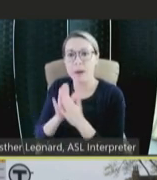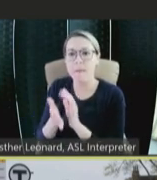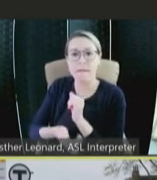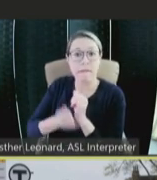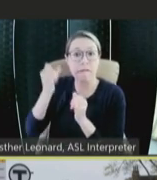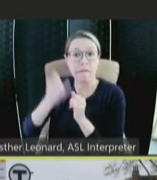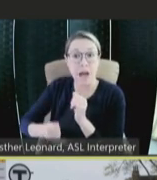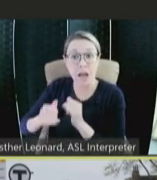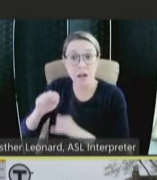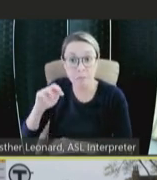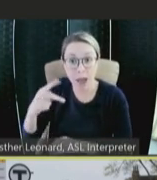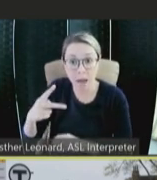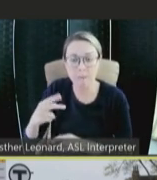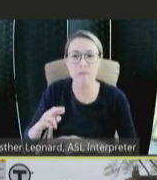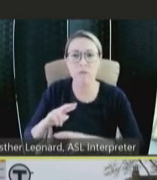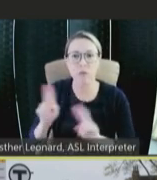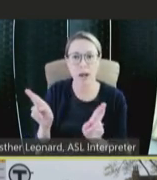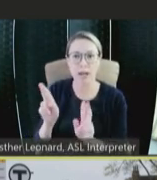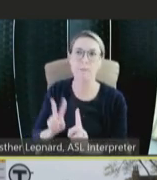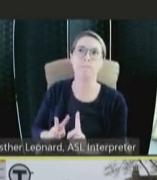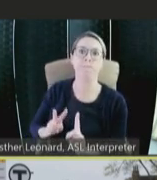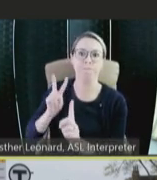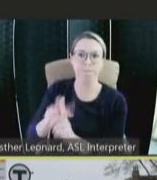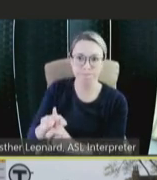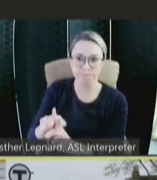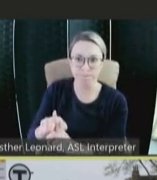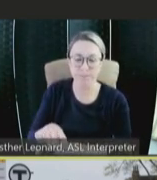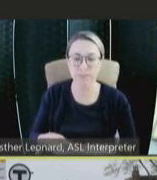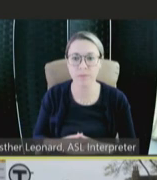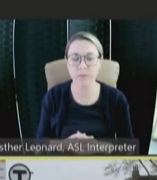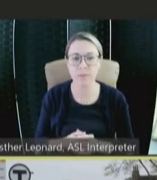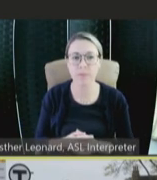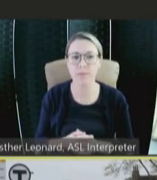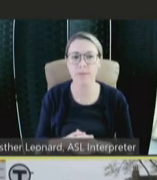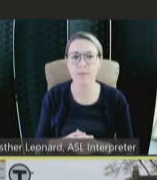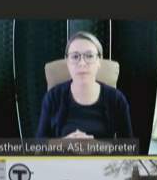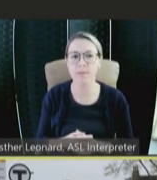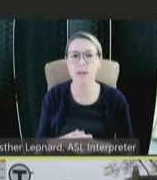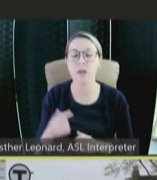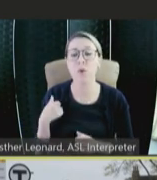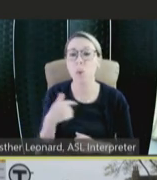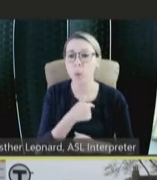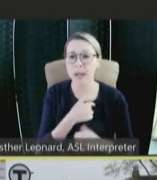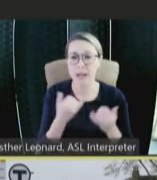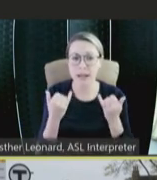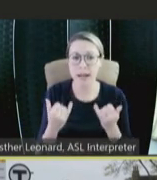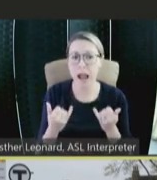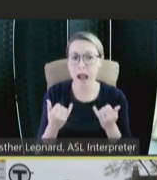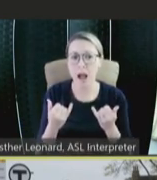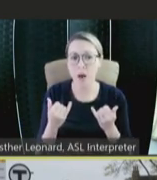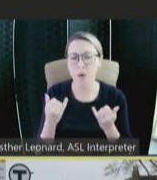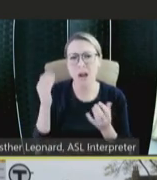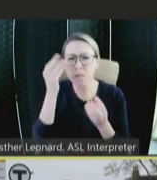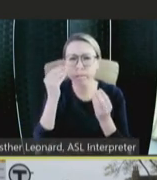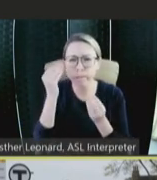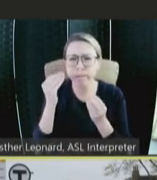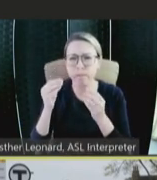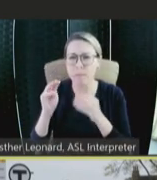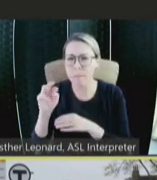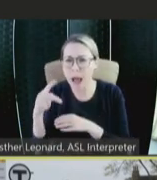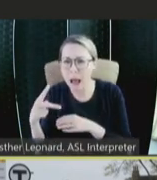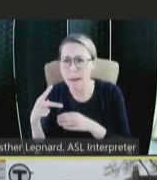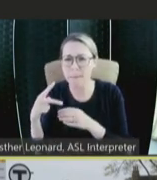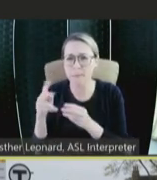move forward into implementation. So as we look at making modifications to what